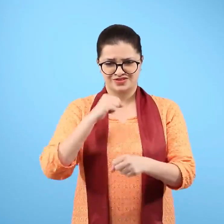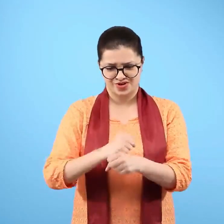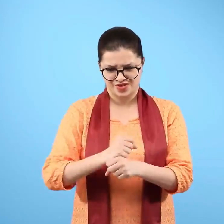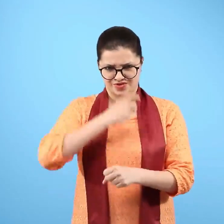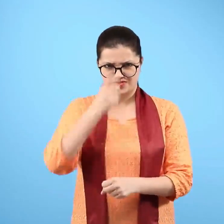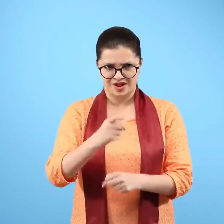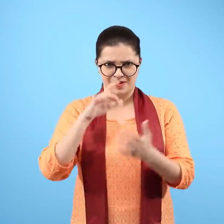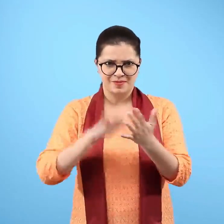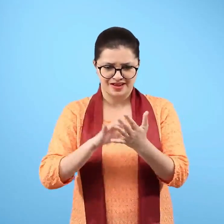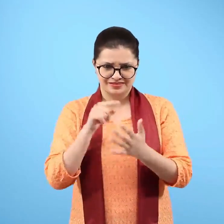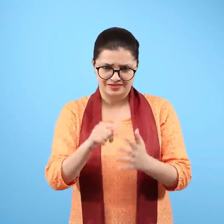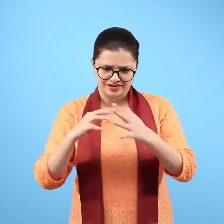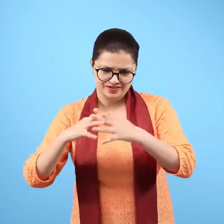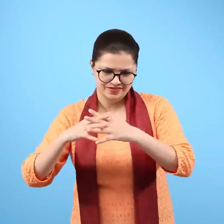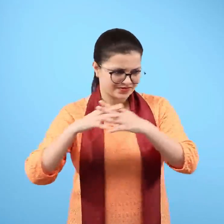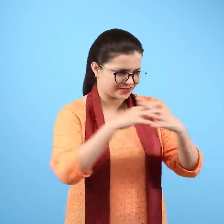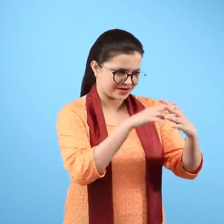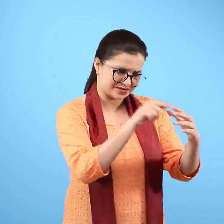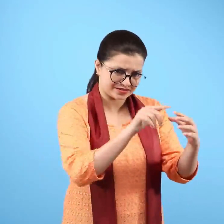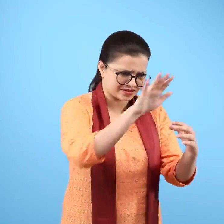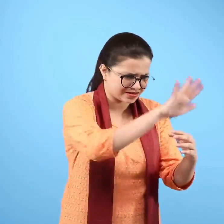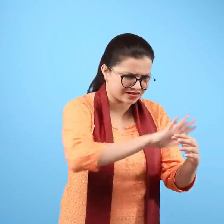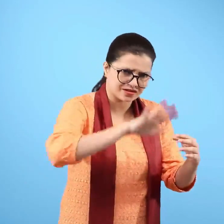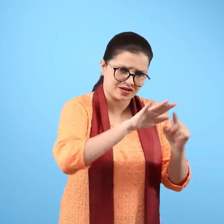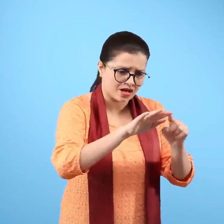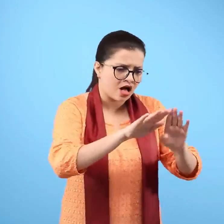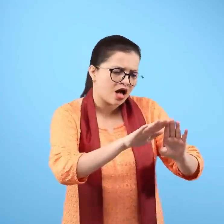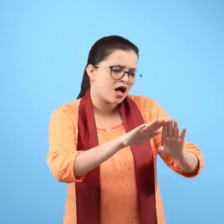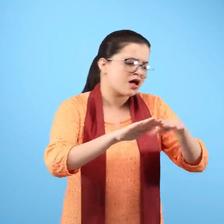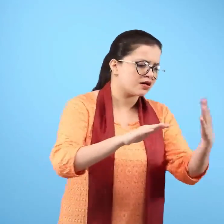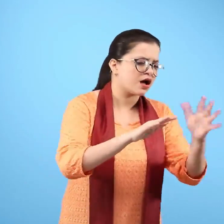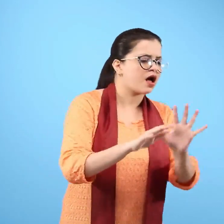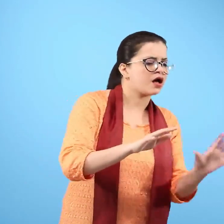Is there any state which is to the west of Gujarat?